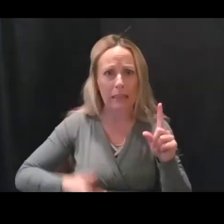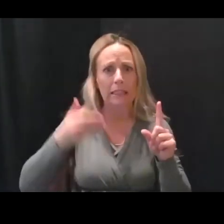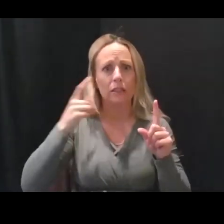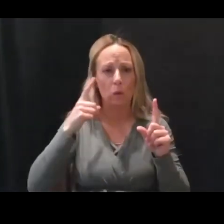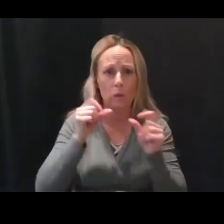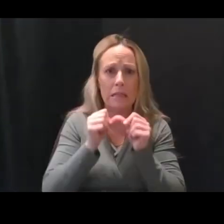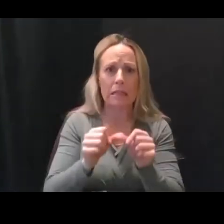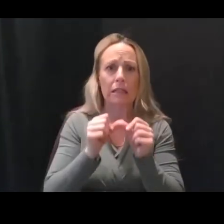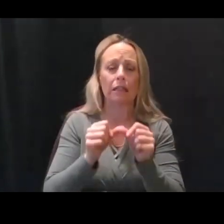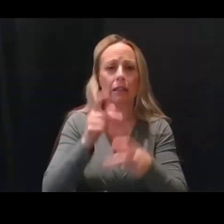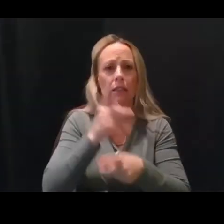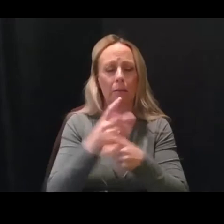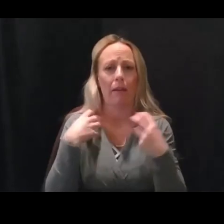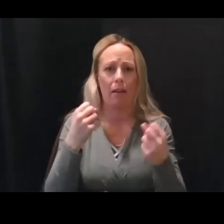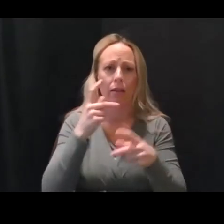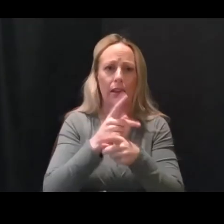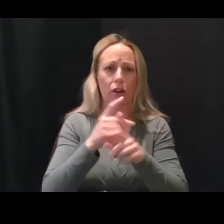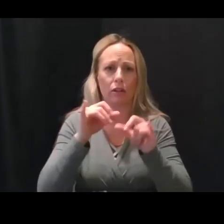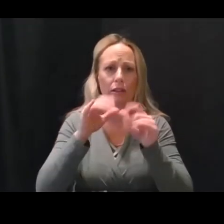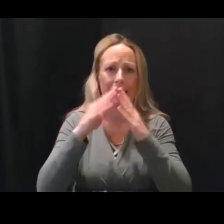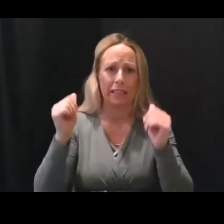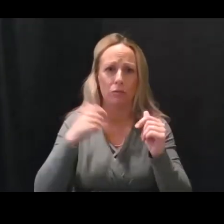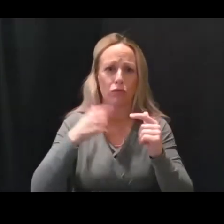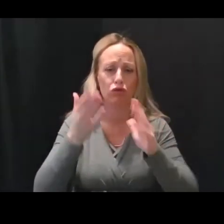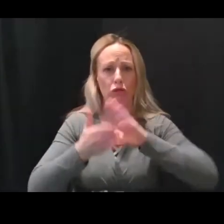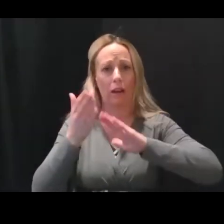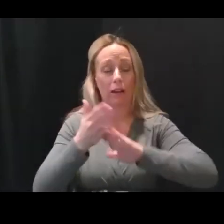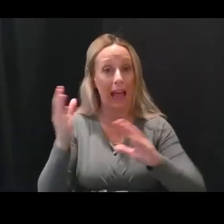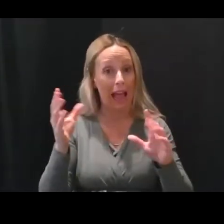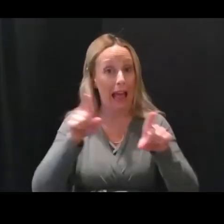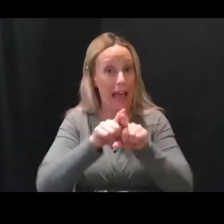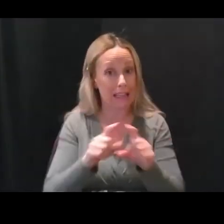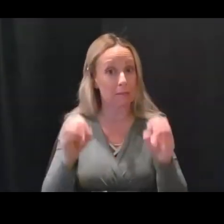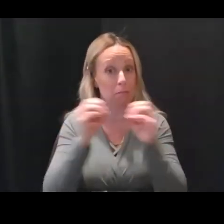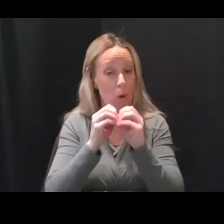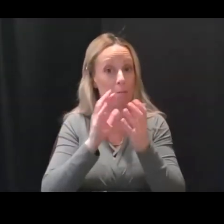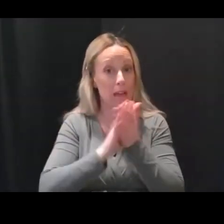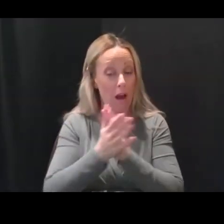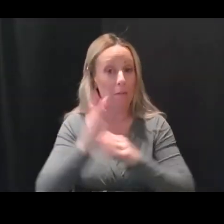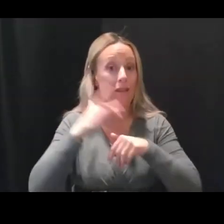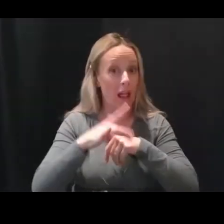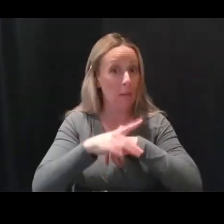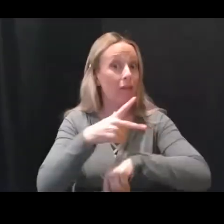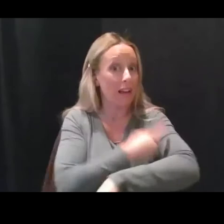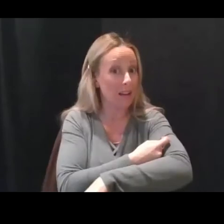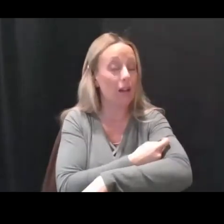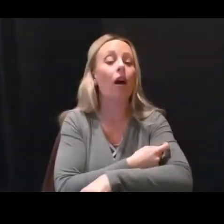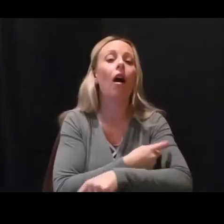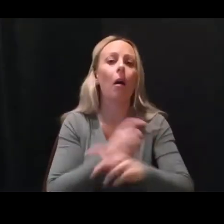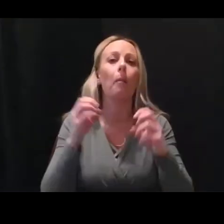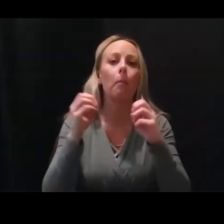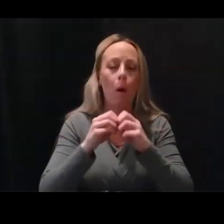healthcare system running. As more vaccine becomes available, more healthcare workers will receive the